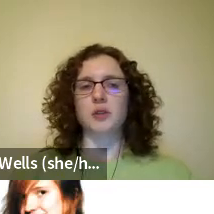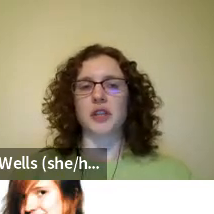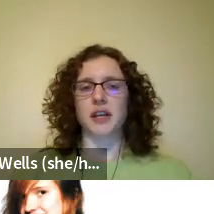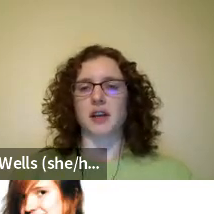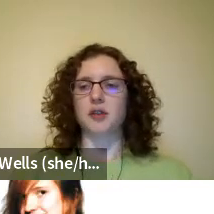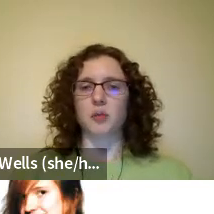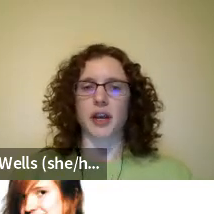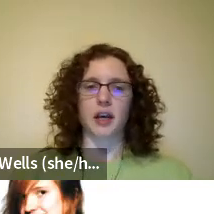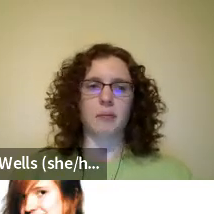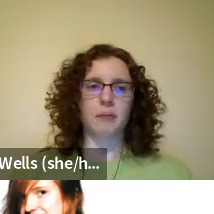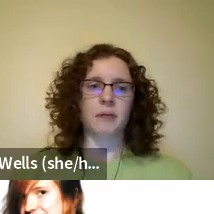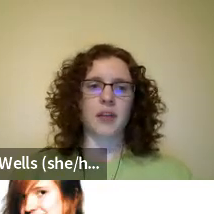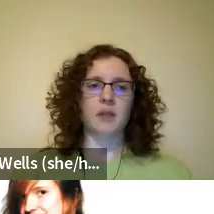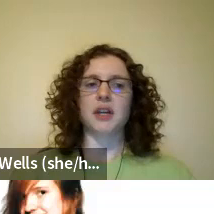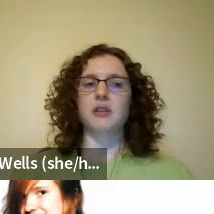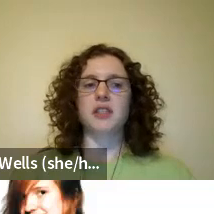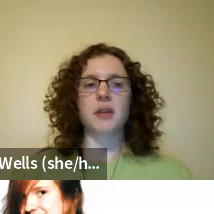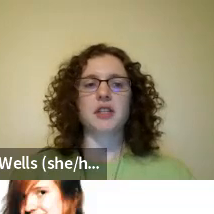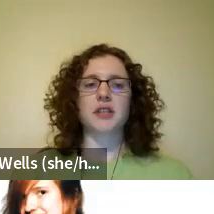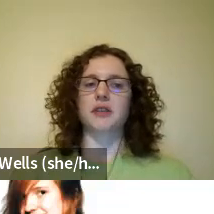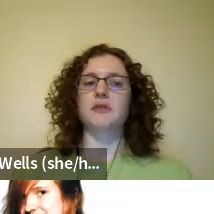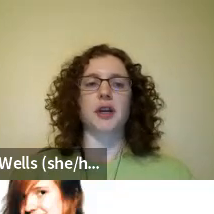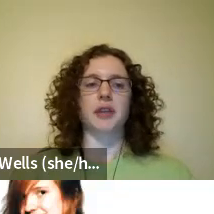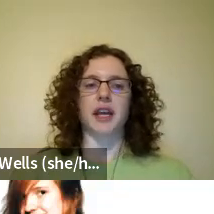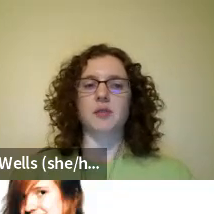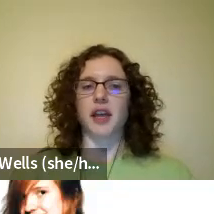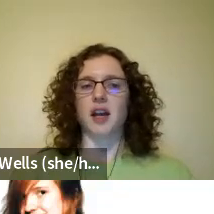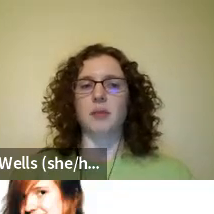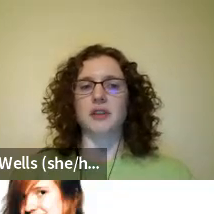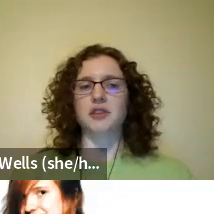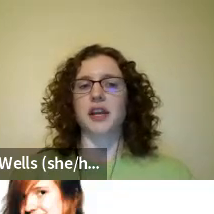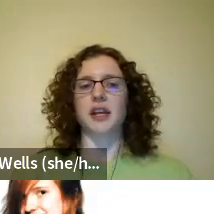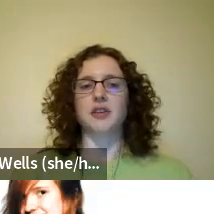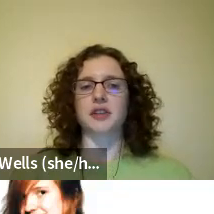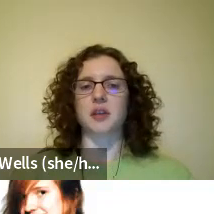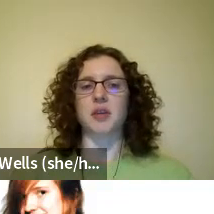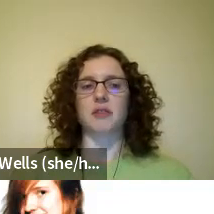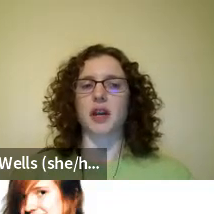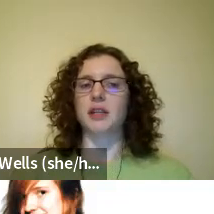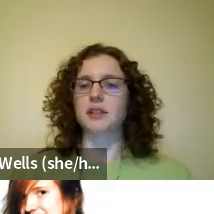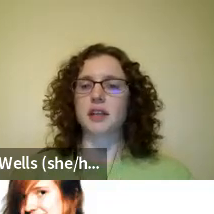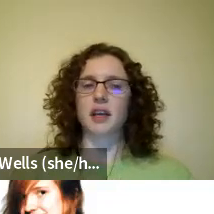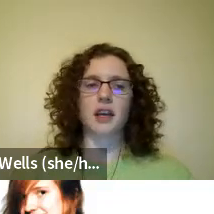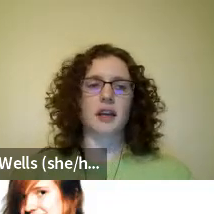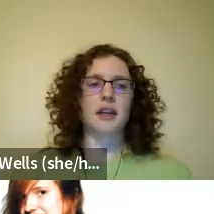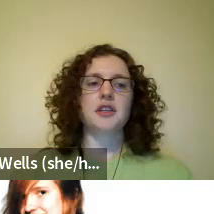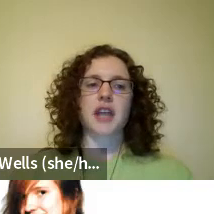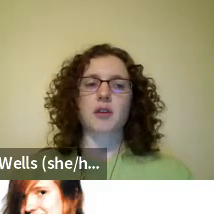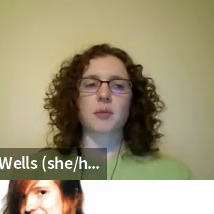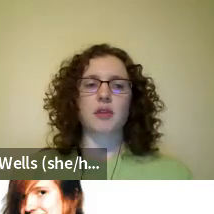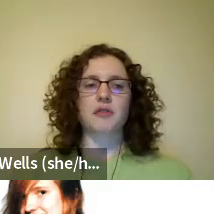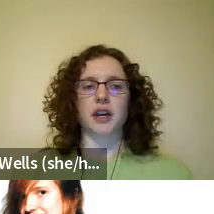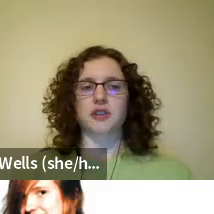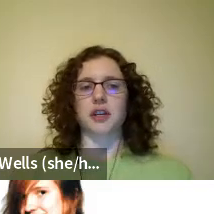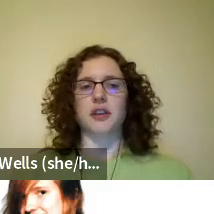for multiple days after the breakup and would convince me to return frequently after that by asserting an interest in being friends. He